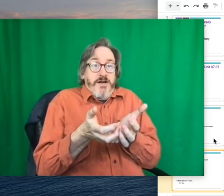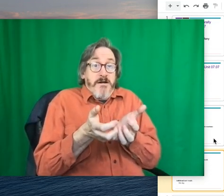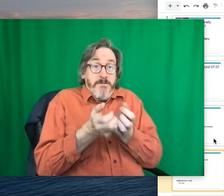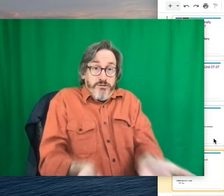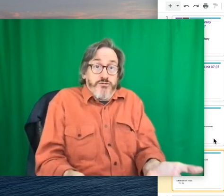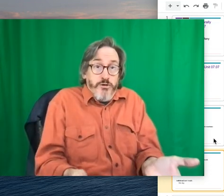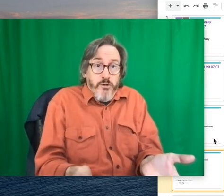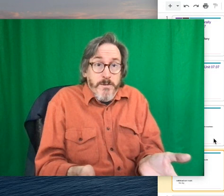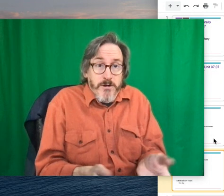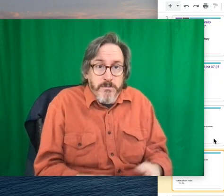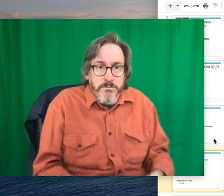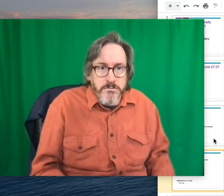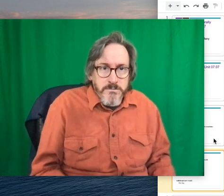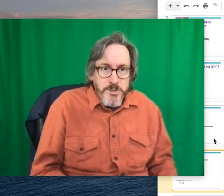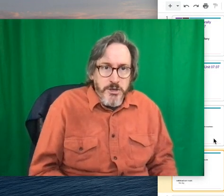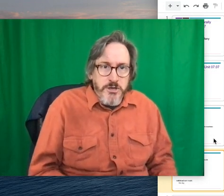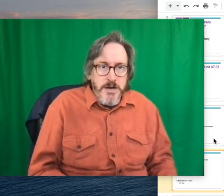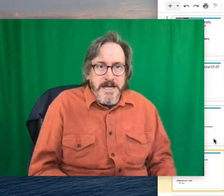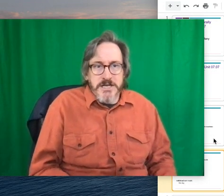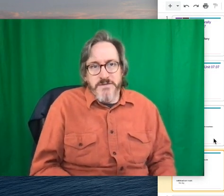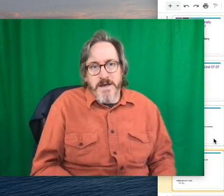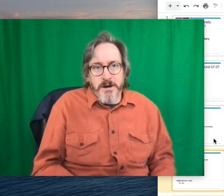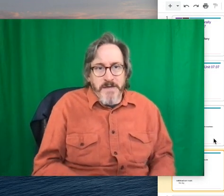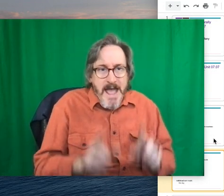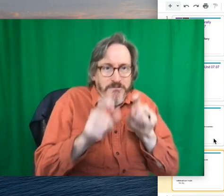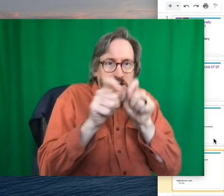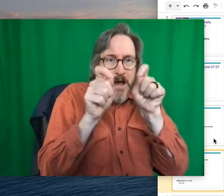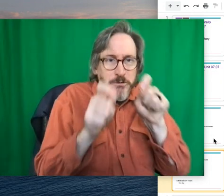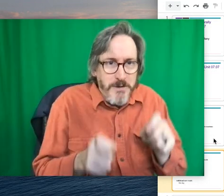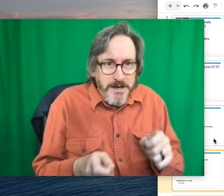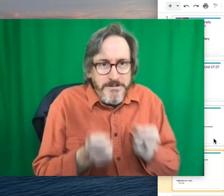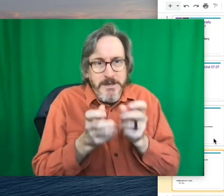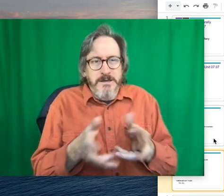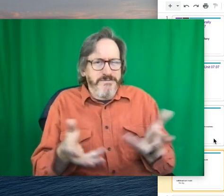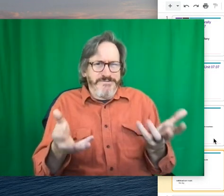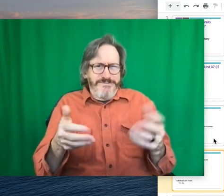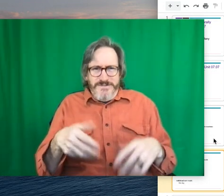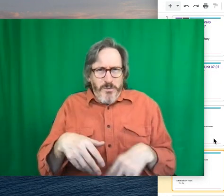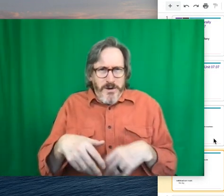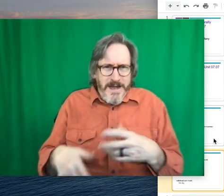I don't know, whatever you're carrying, you throw them on the ground. You're trying to catch the vampire. They have to count, right?